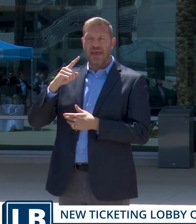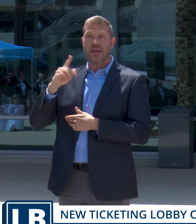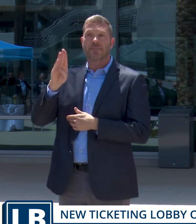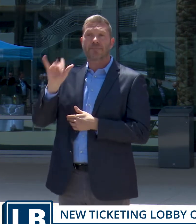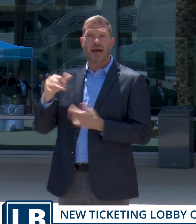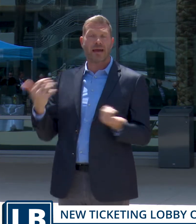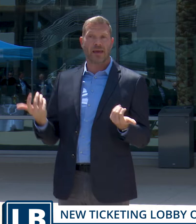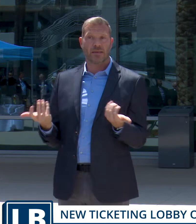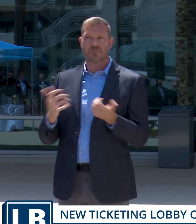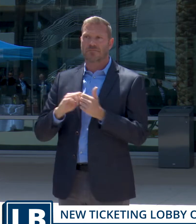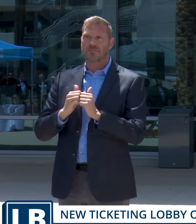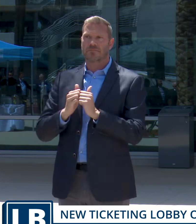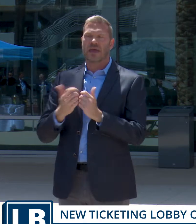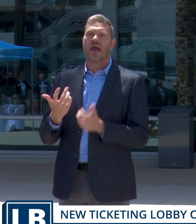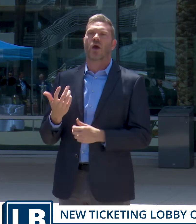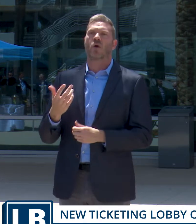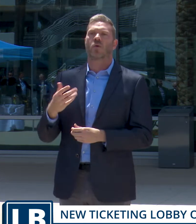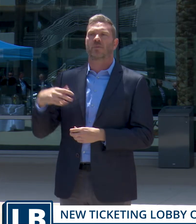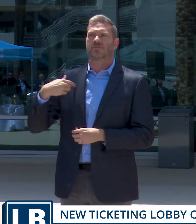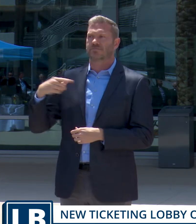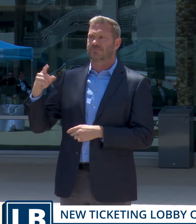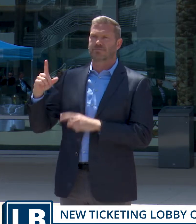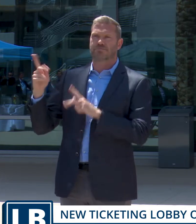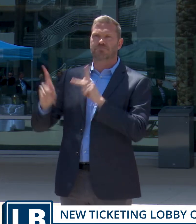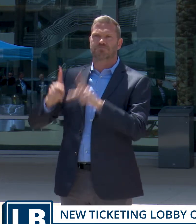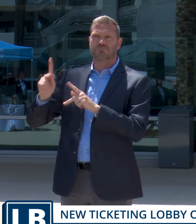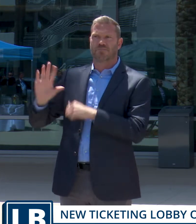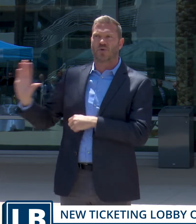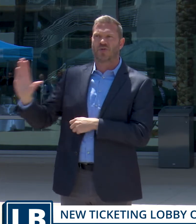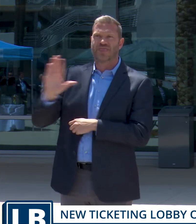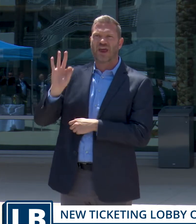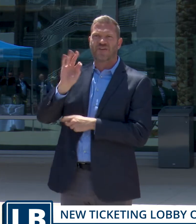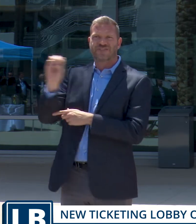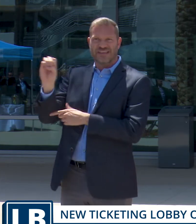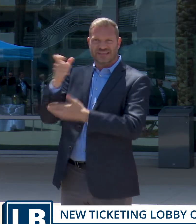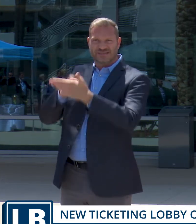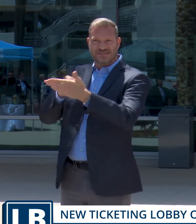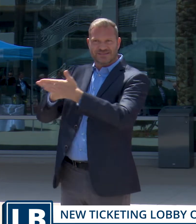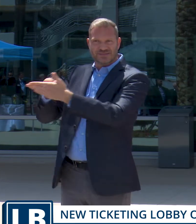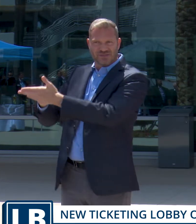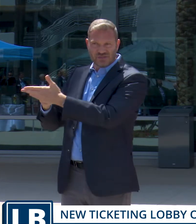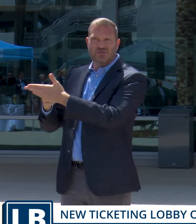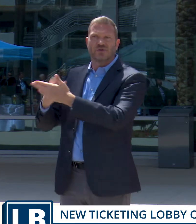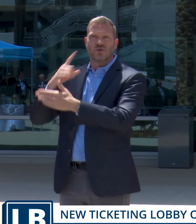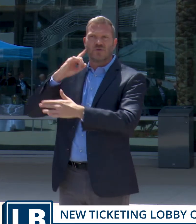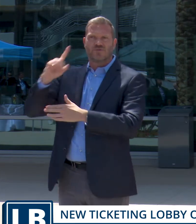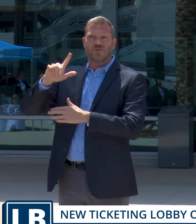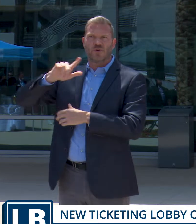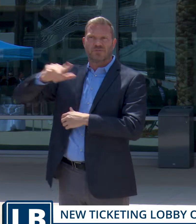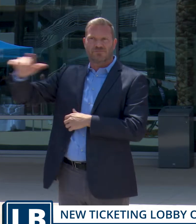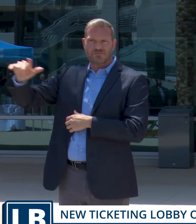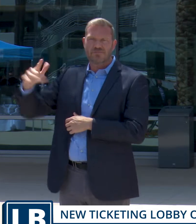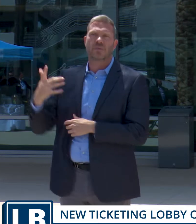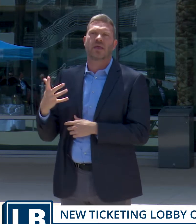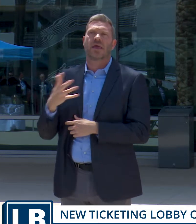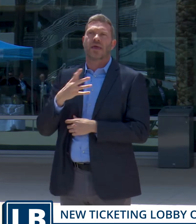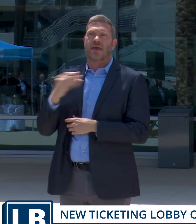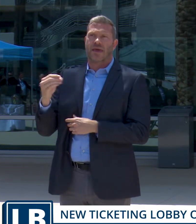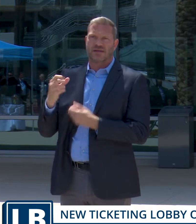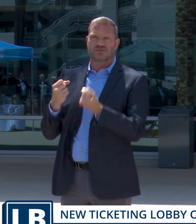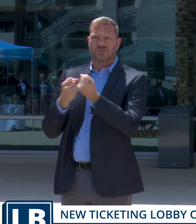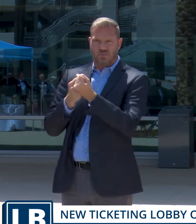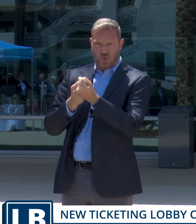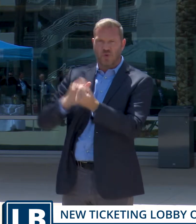fees and, of course, just incredible support from our federal partners. And so that's something we're very, very grateful for. I know that